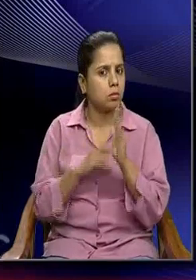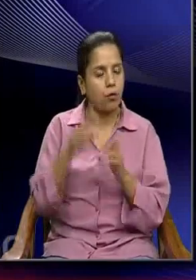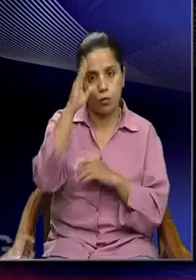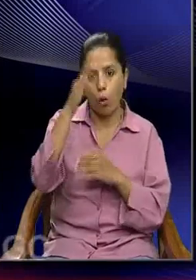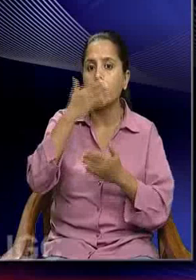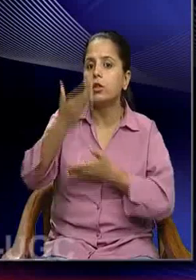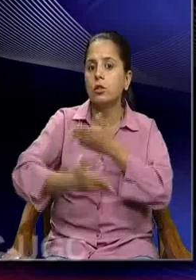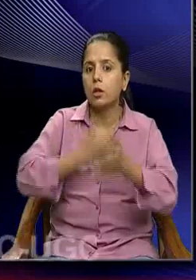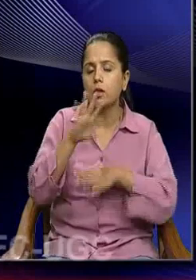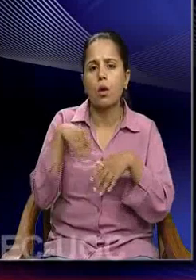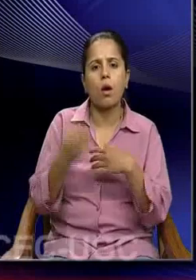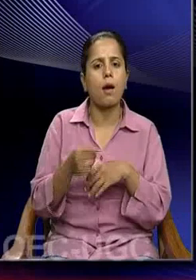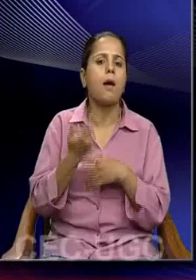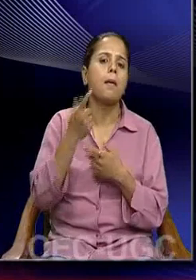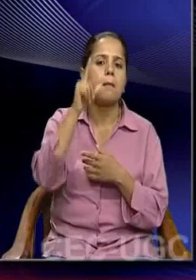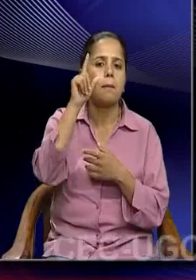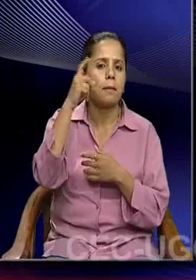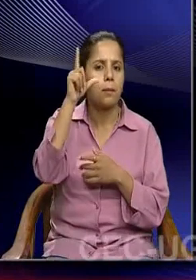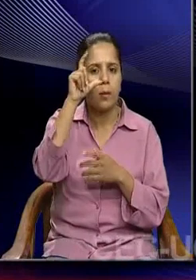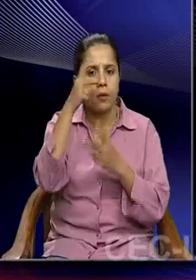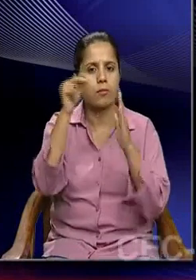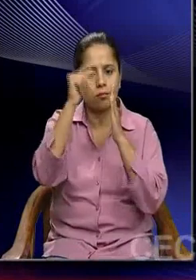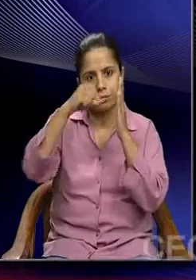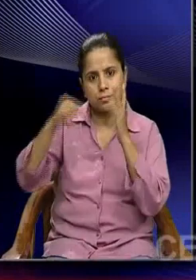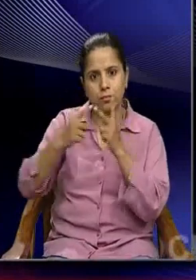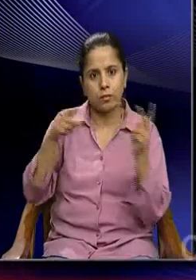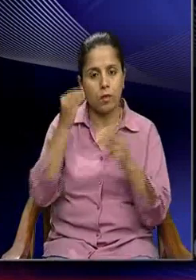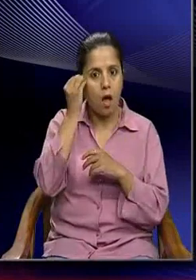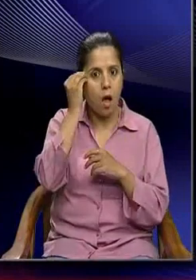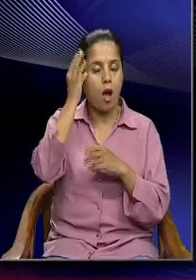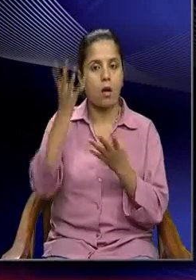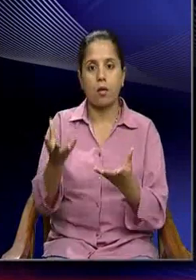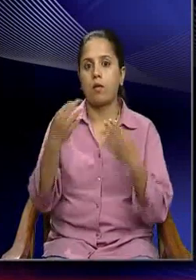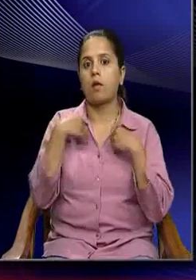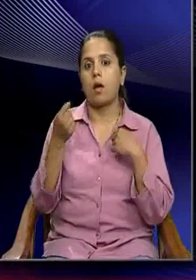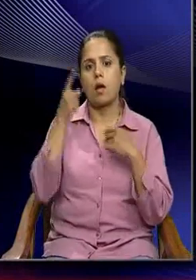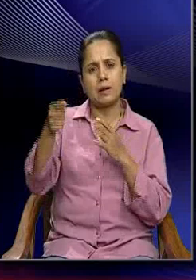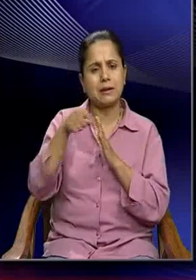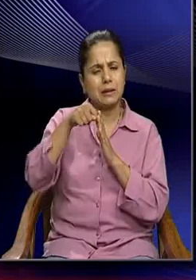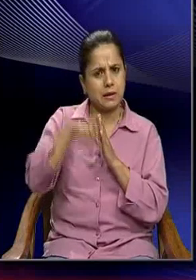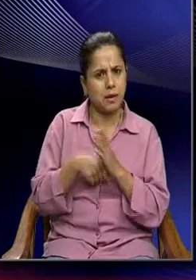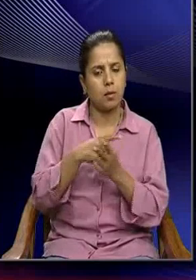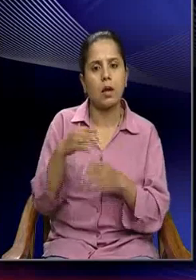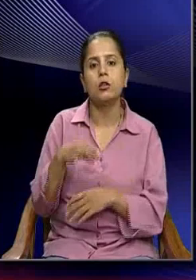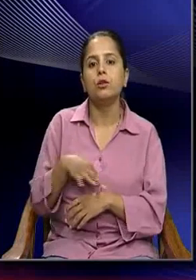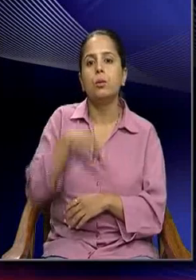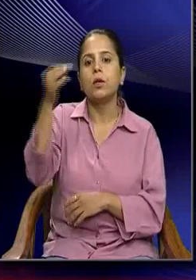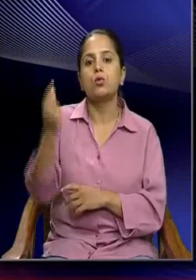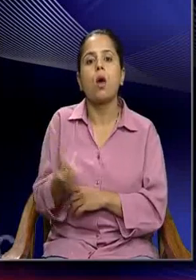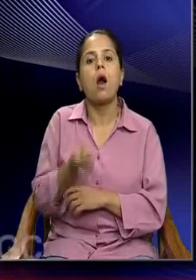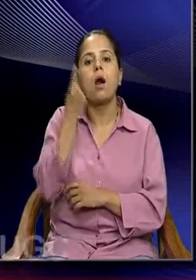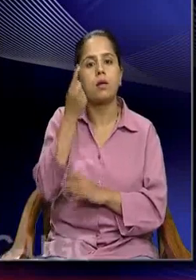and the scriptures to gain wisdom and deepen the spiritual understanding.